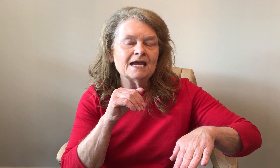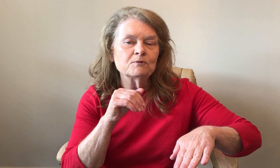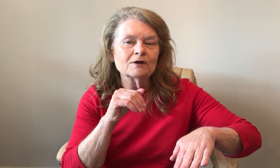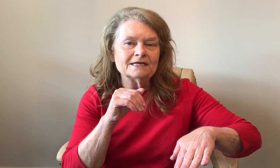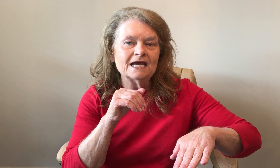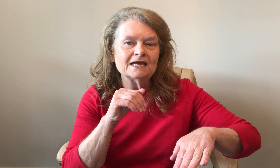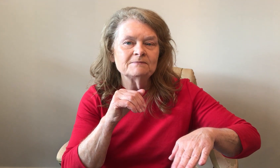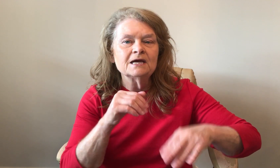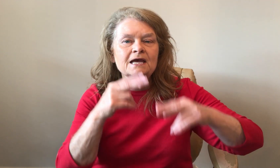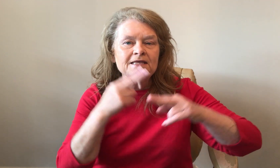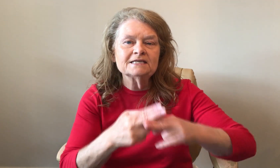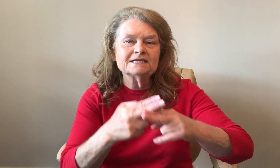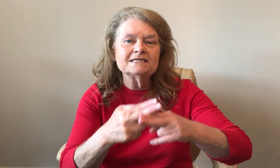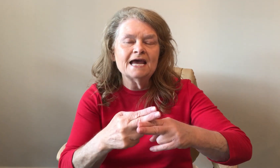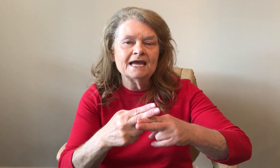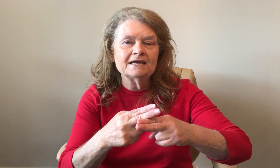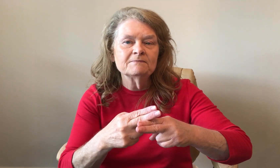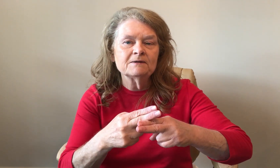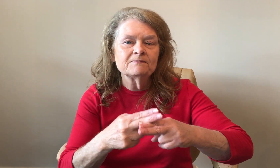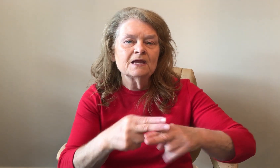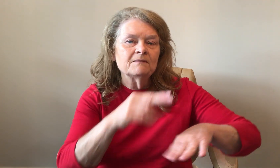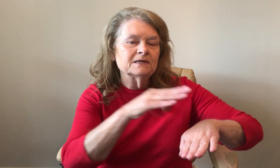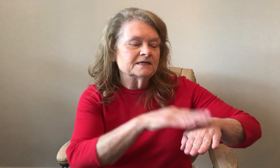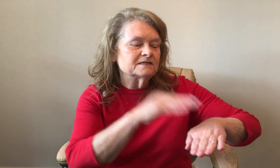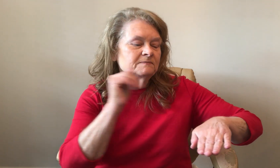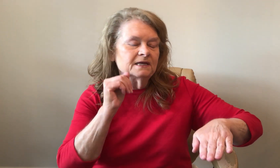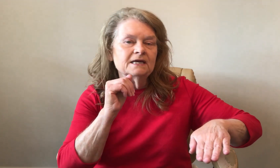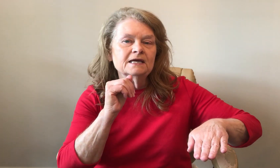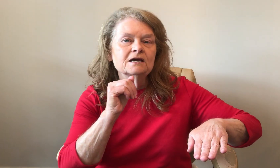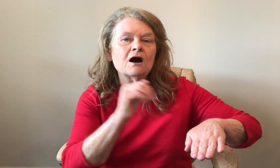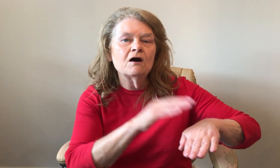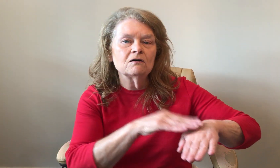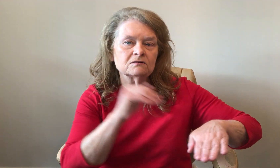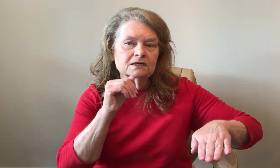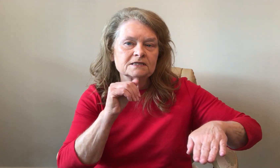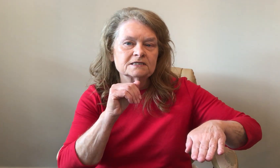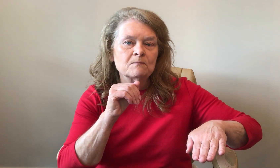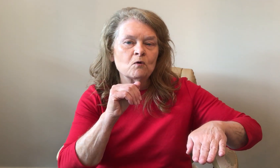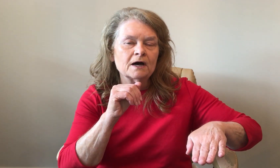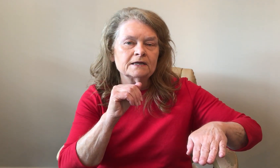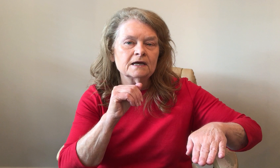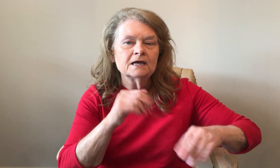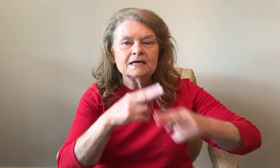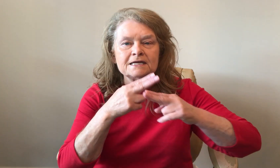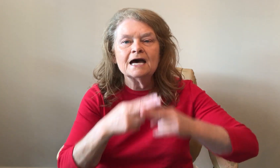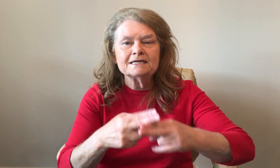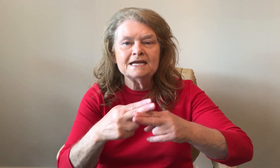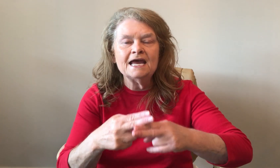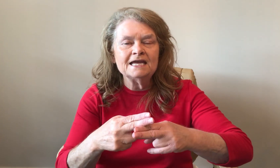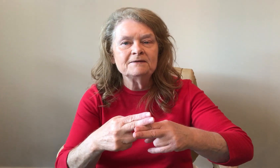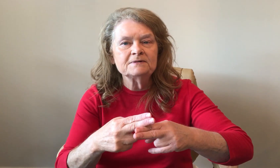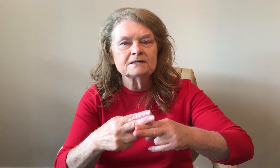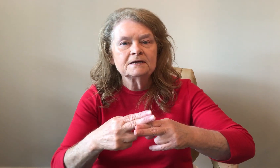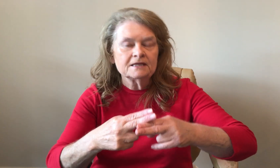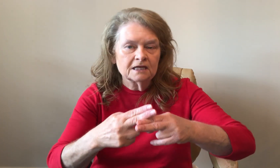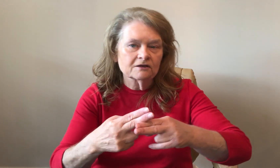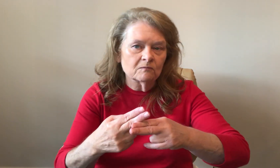or he named. This is name, but this would be he called someone, not named the little